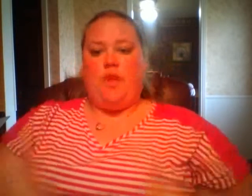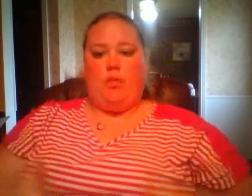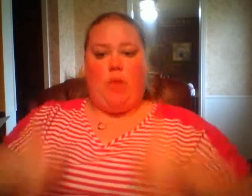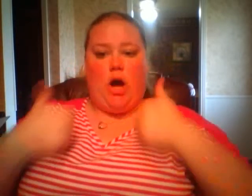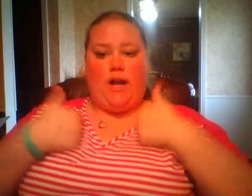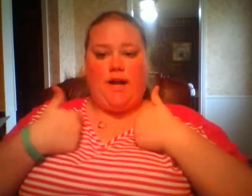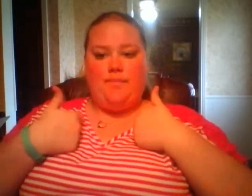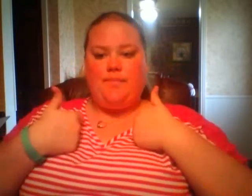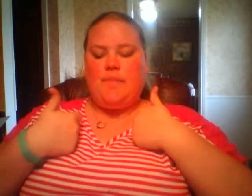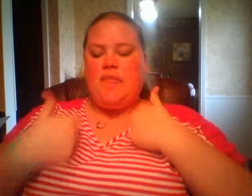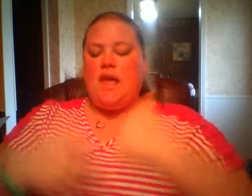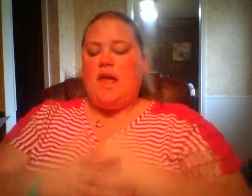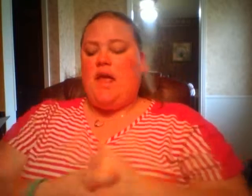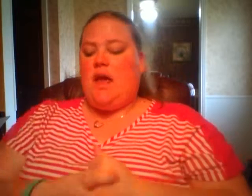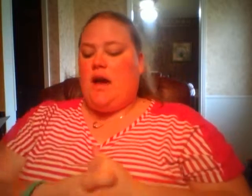their body.